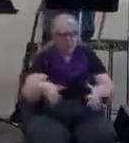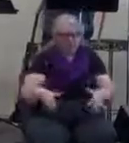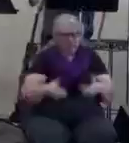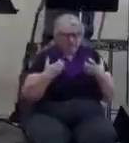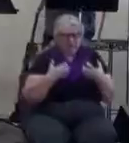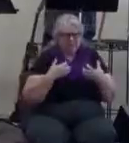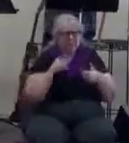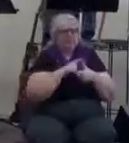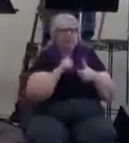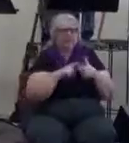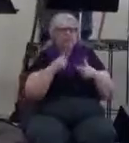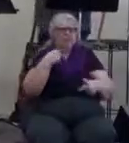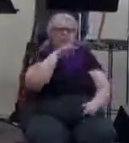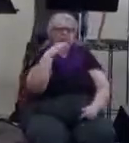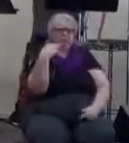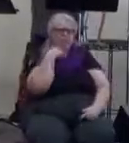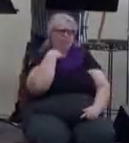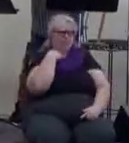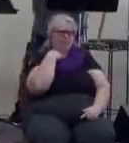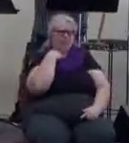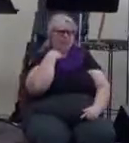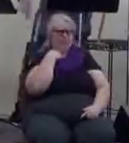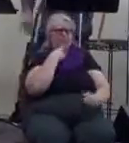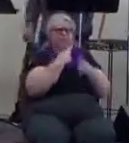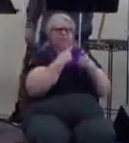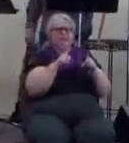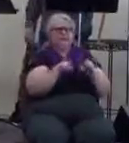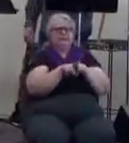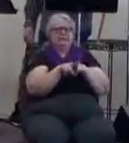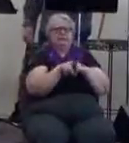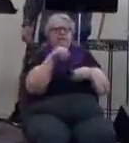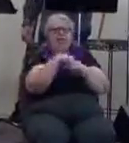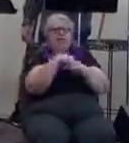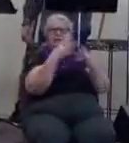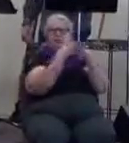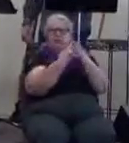in bondage. It's like we get locked in jail.